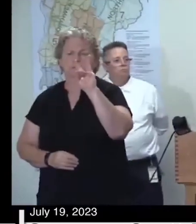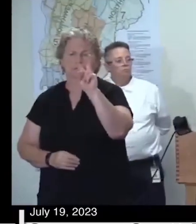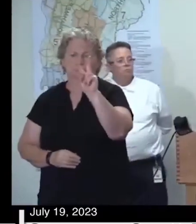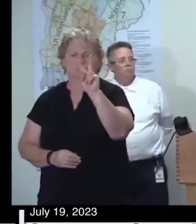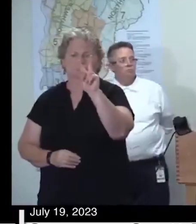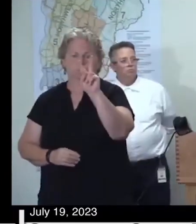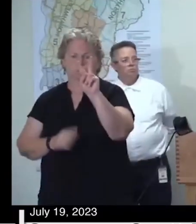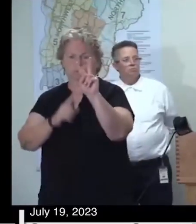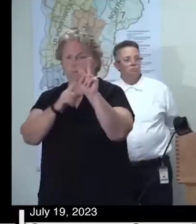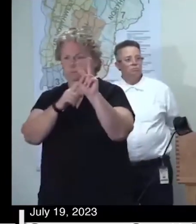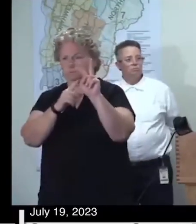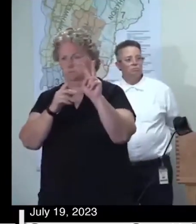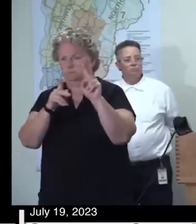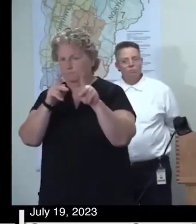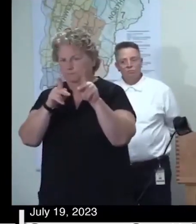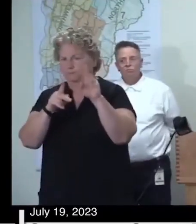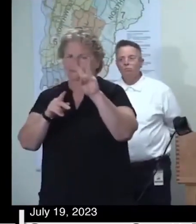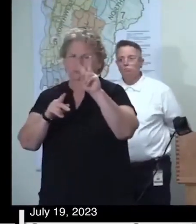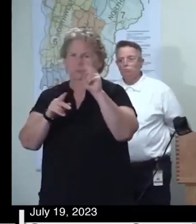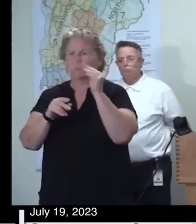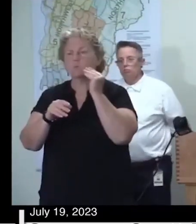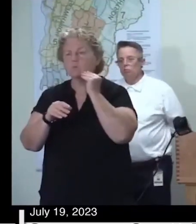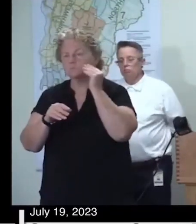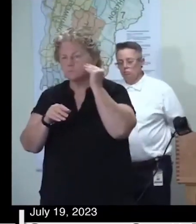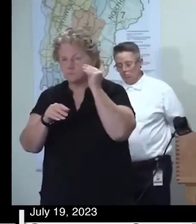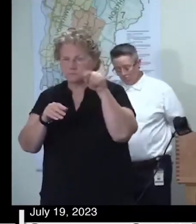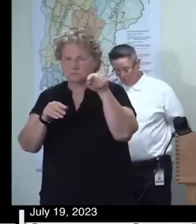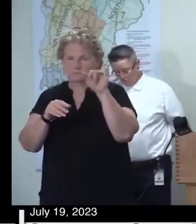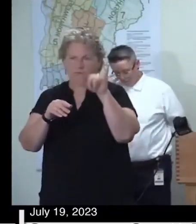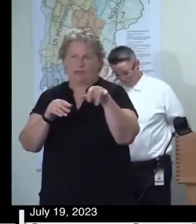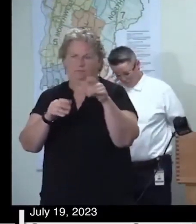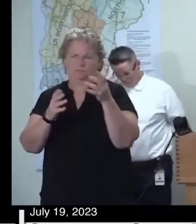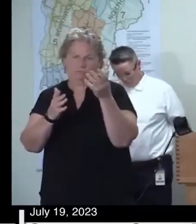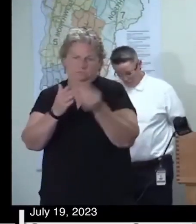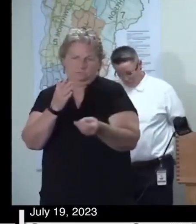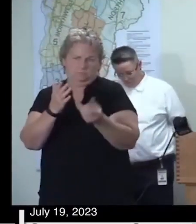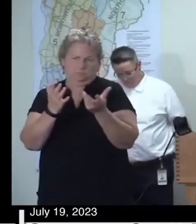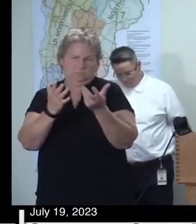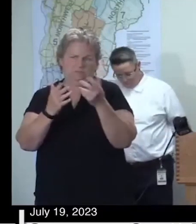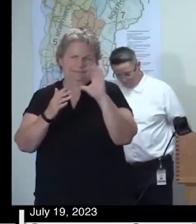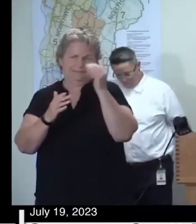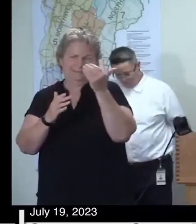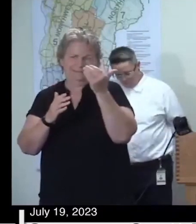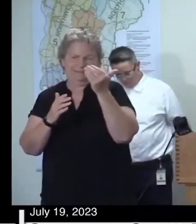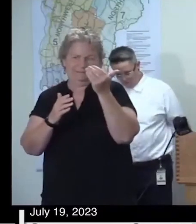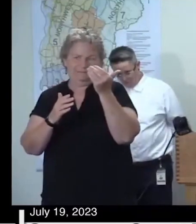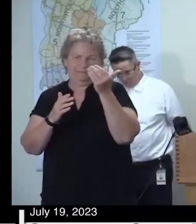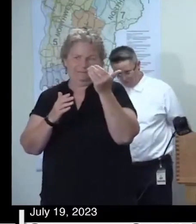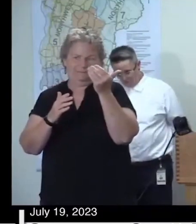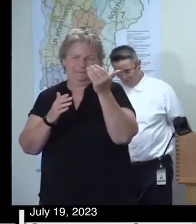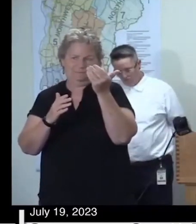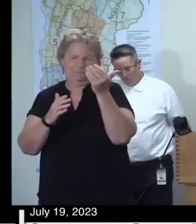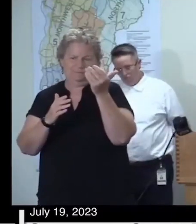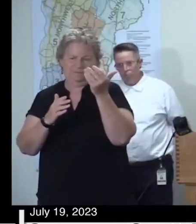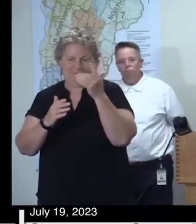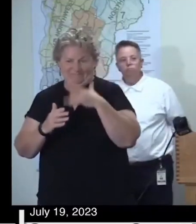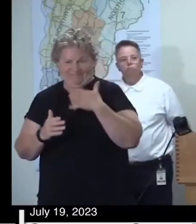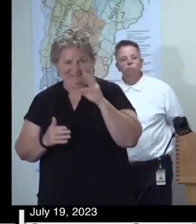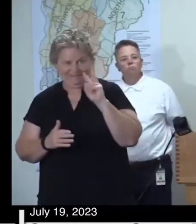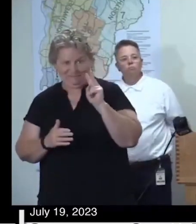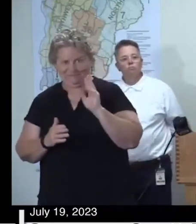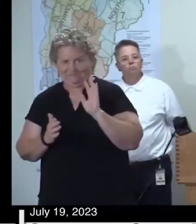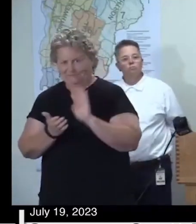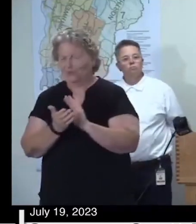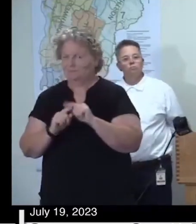people. But just because the shelters don't have a large number of people, you know, I was talking to the governor before this press